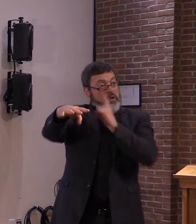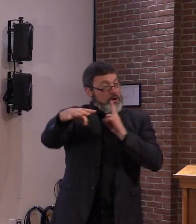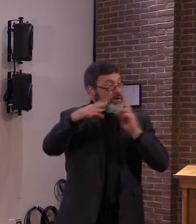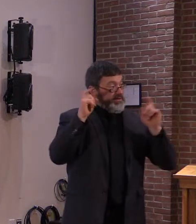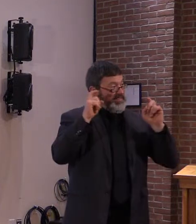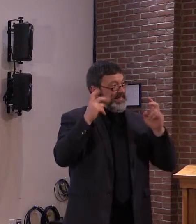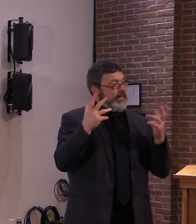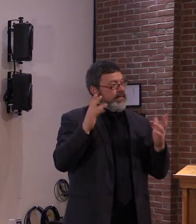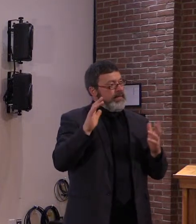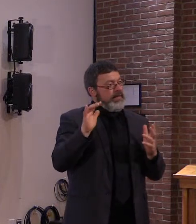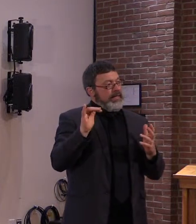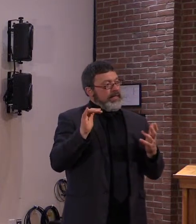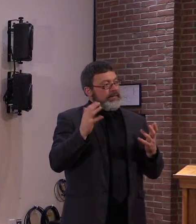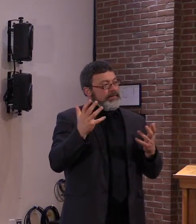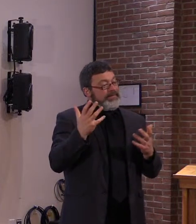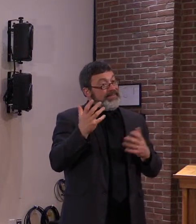that.